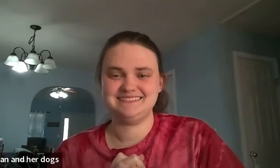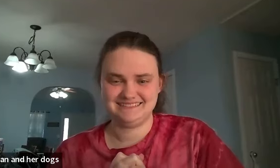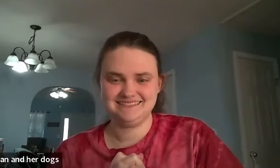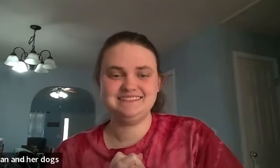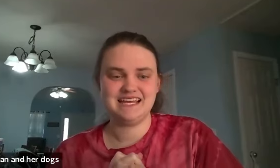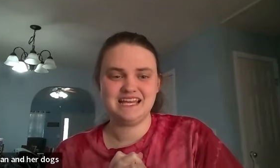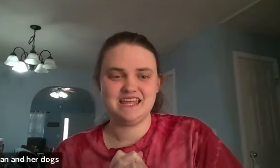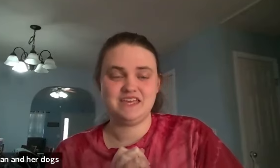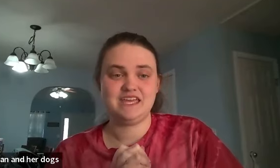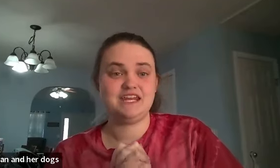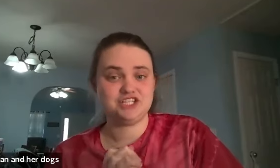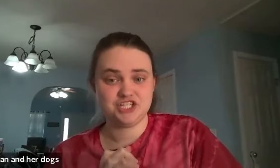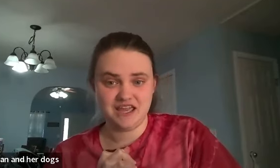Mm-hmm. Then J.